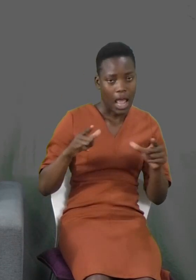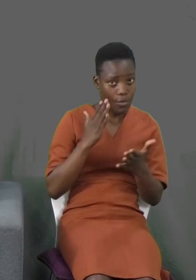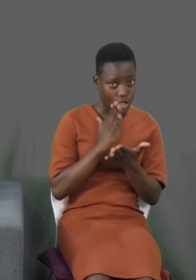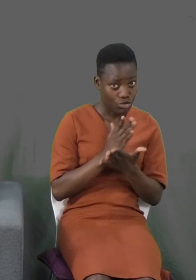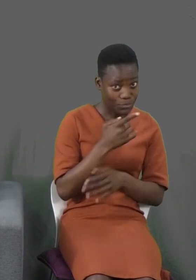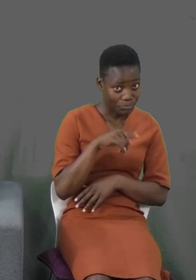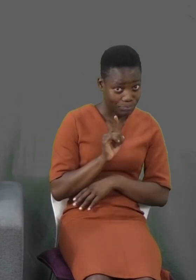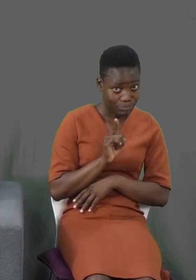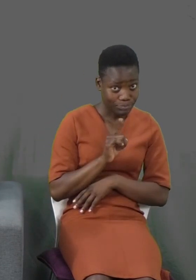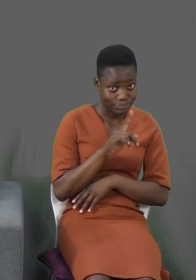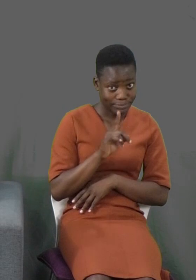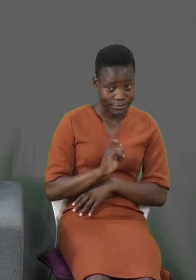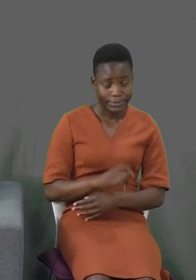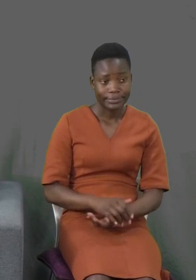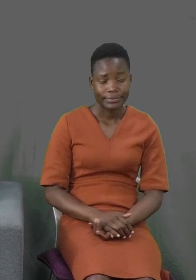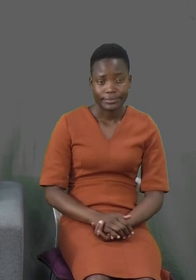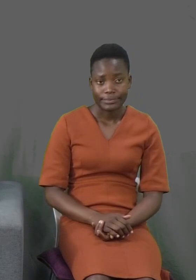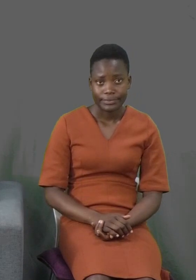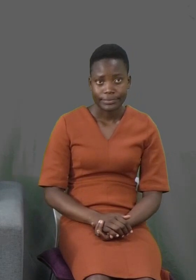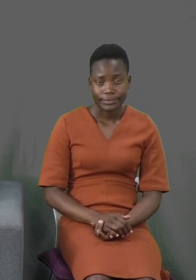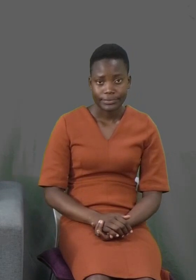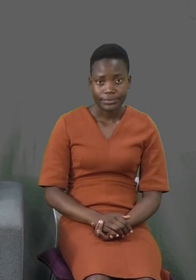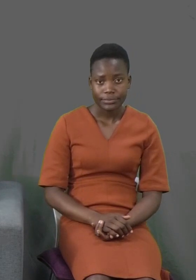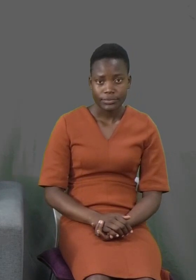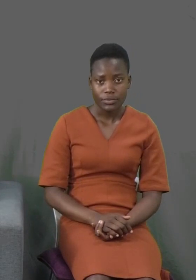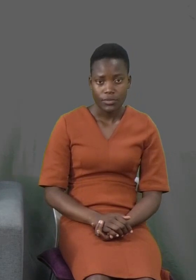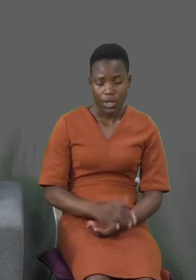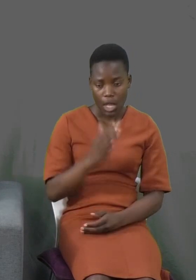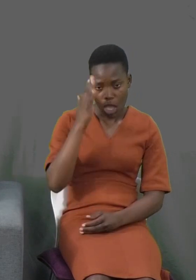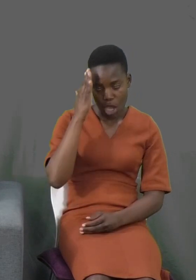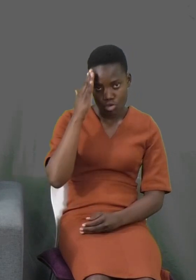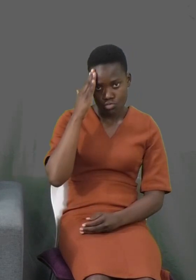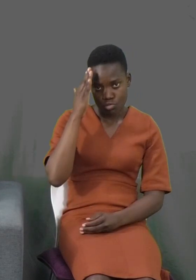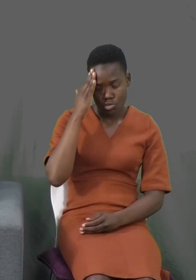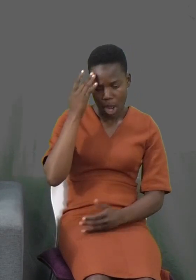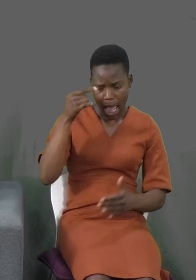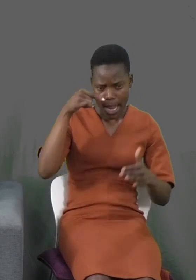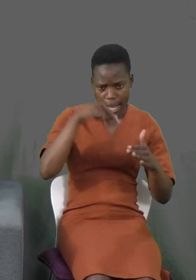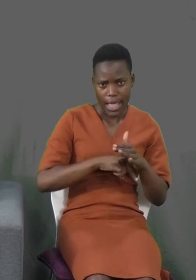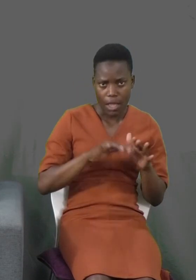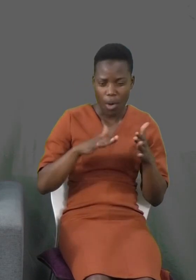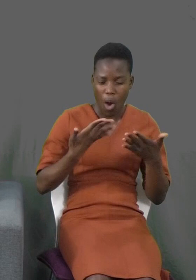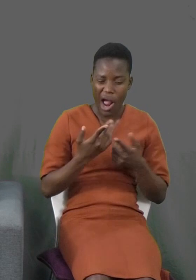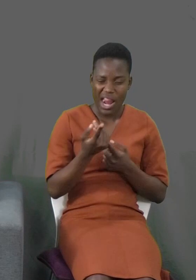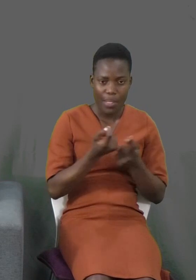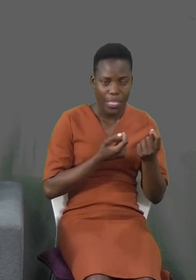culture. Is that true? Yes, yes. Do you know it in deep depth or just